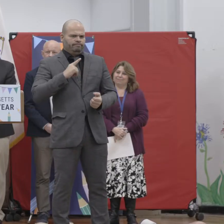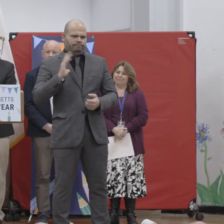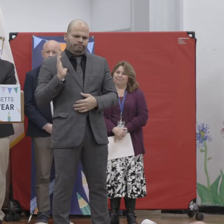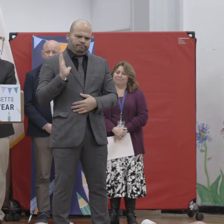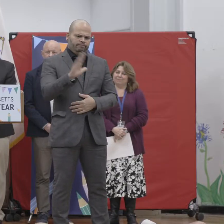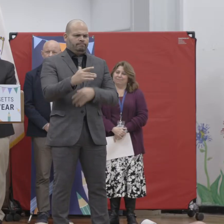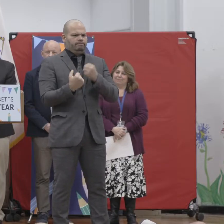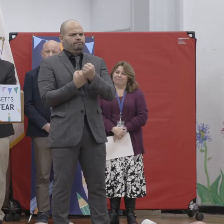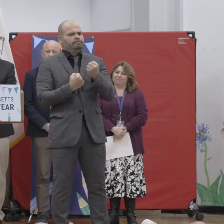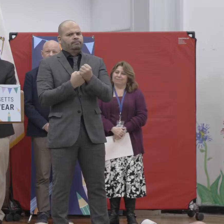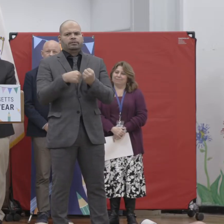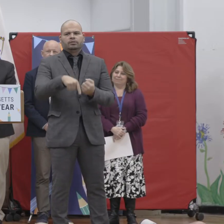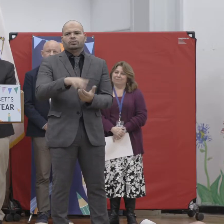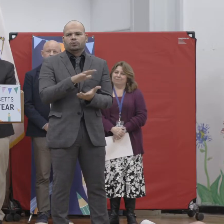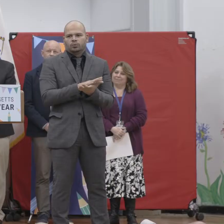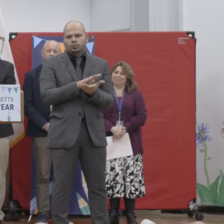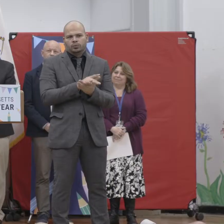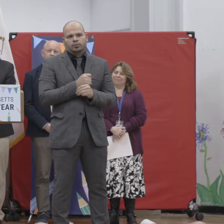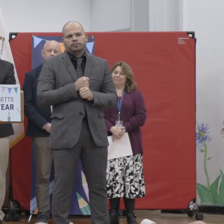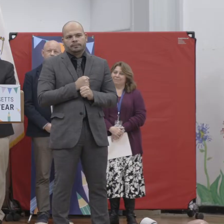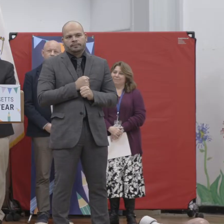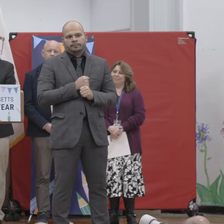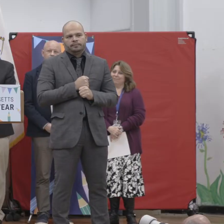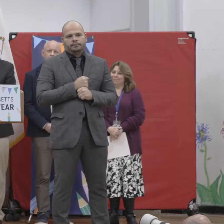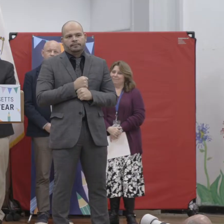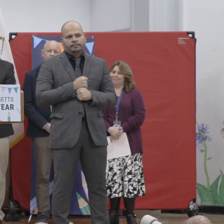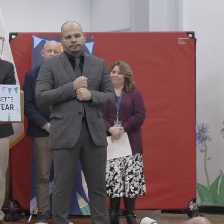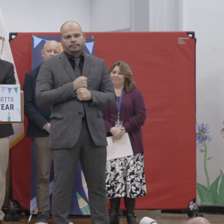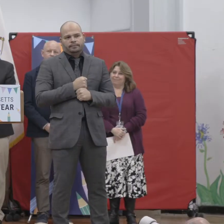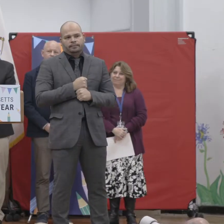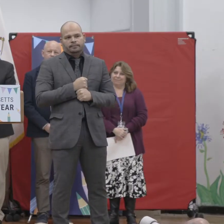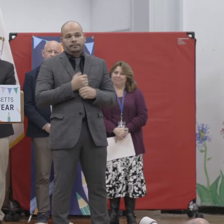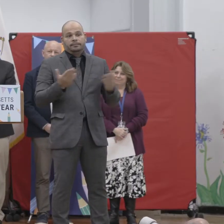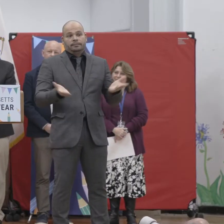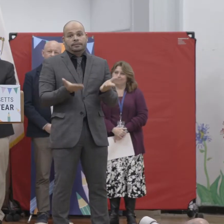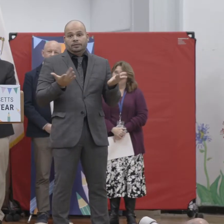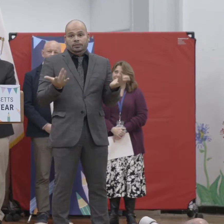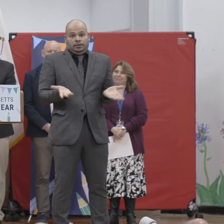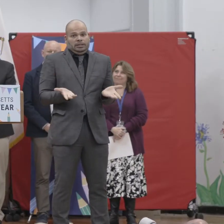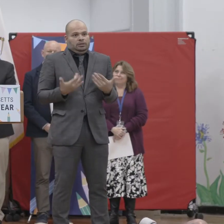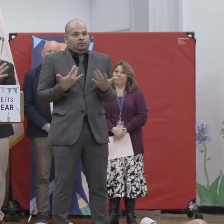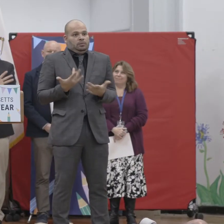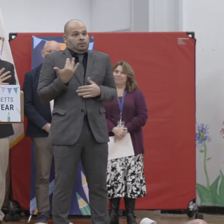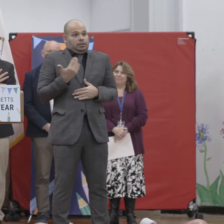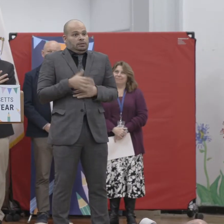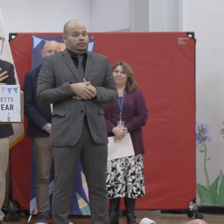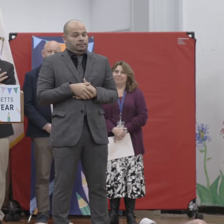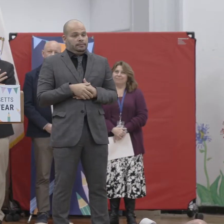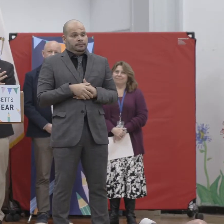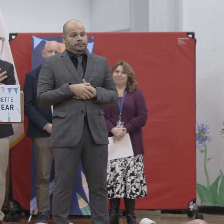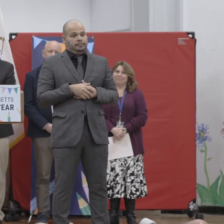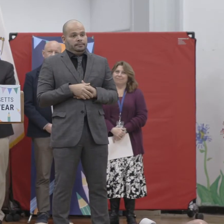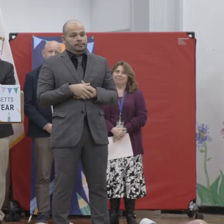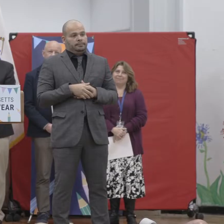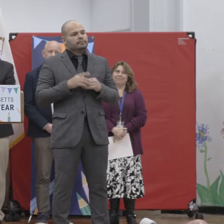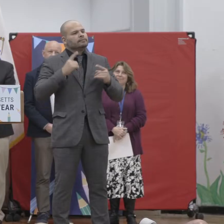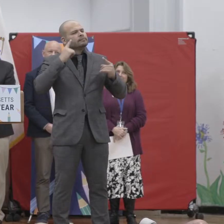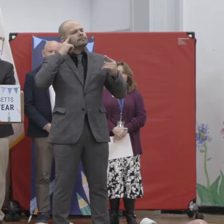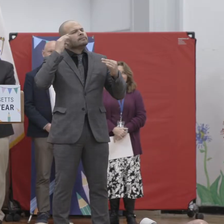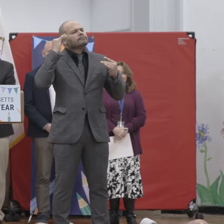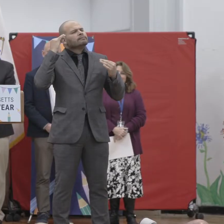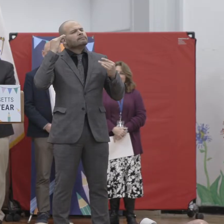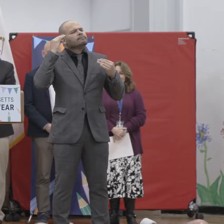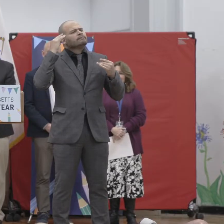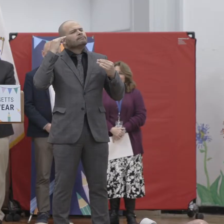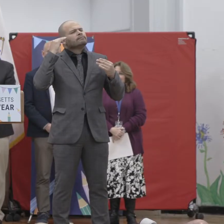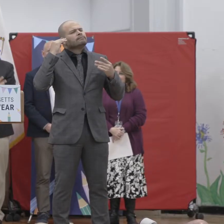Louijeune. So we're here today because if you think about all the different spaces around